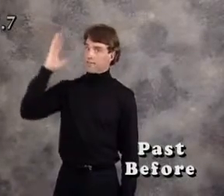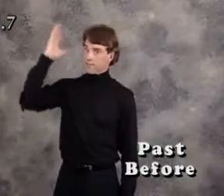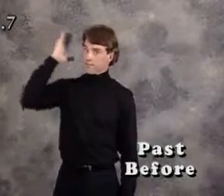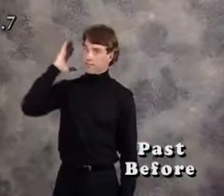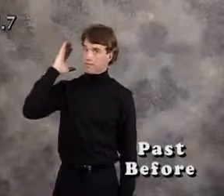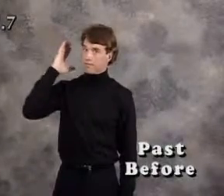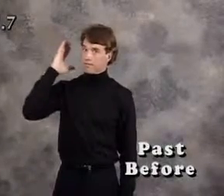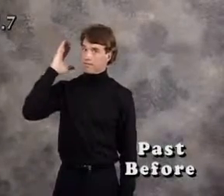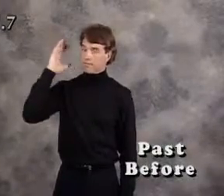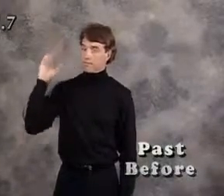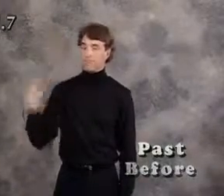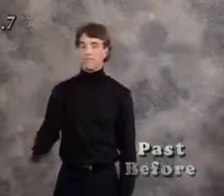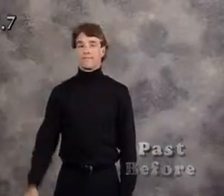Past or before.